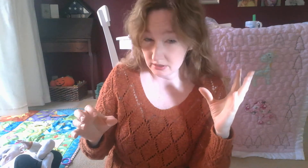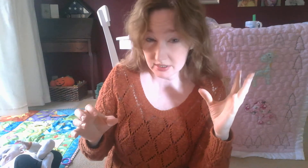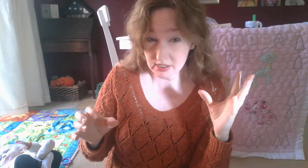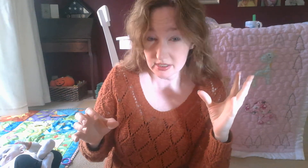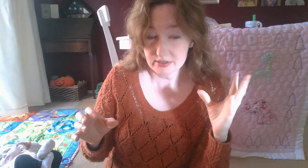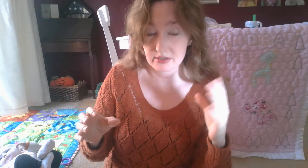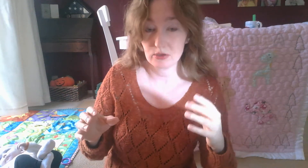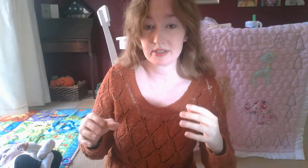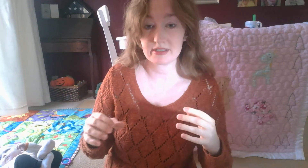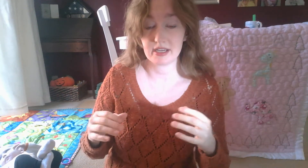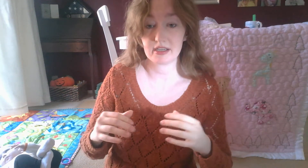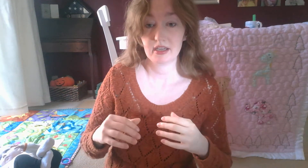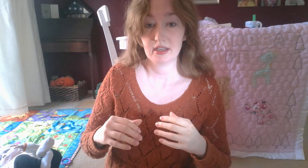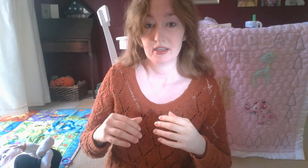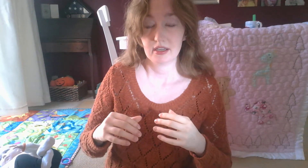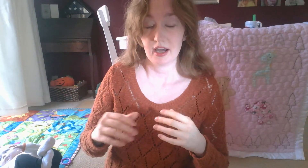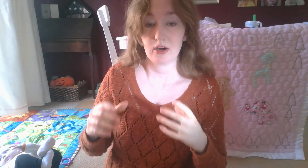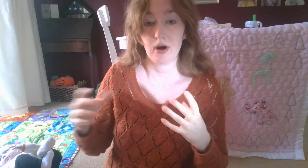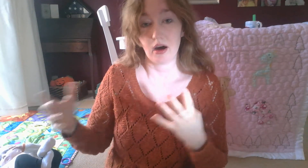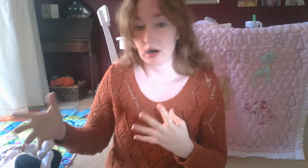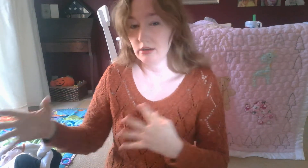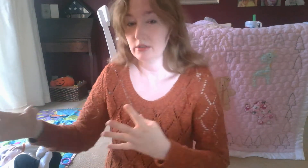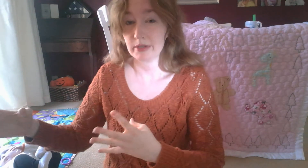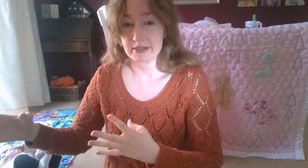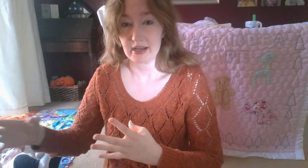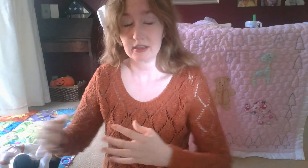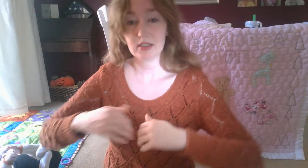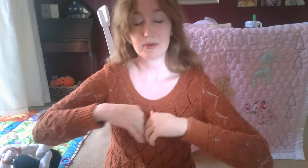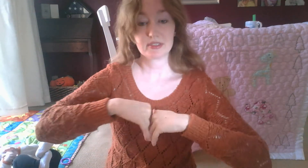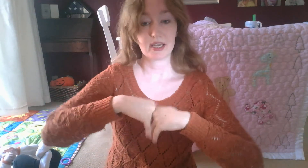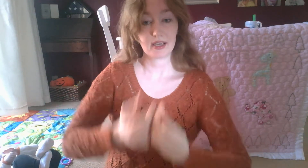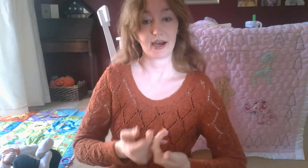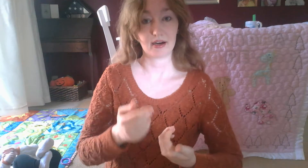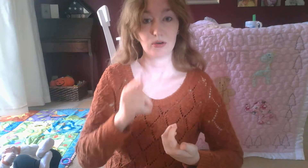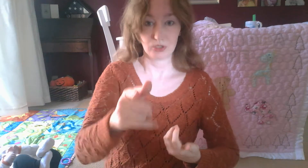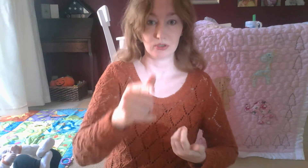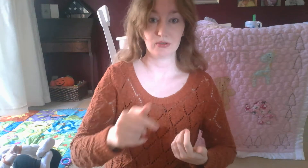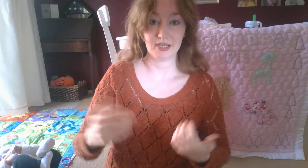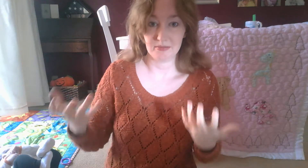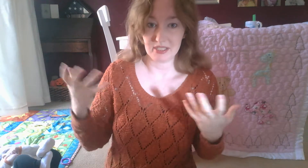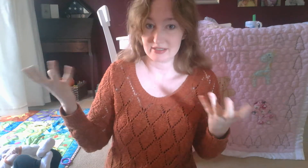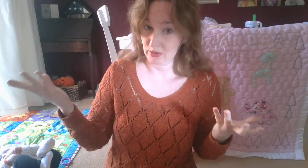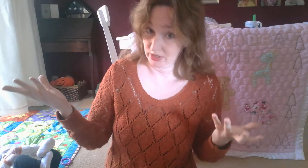verbs a lot, so you wouldn't say, "How are you?" exactly, you would say, "How you," and it means how are you.